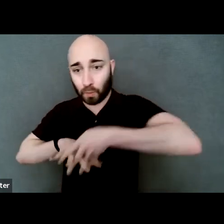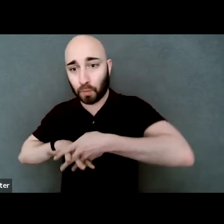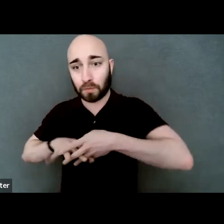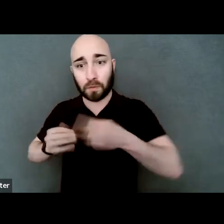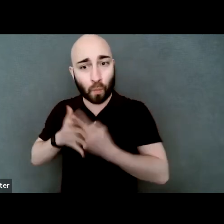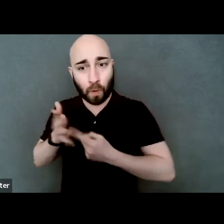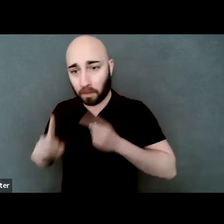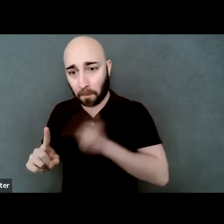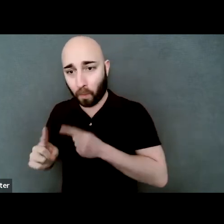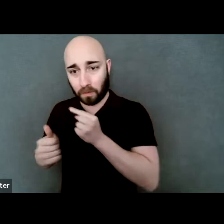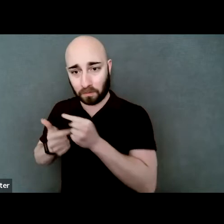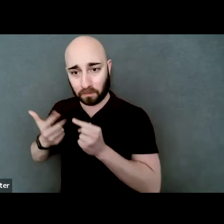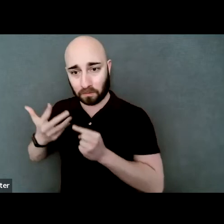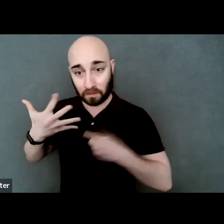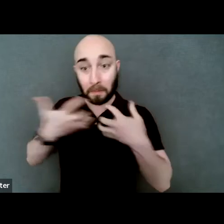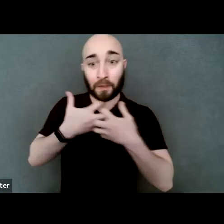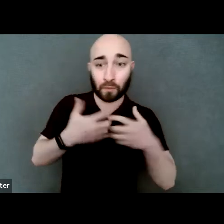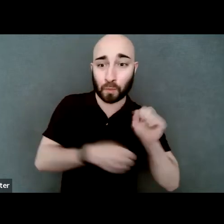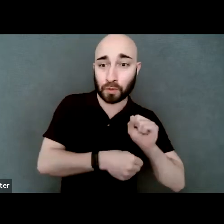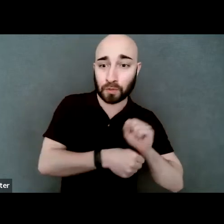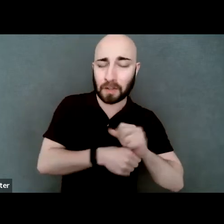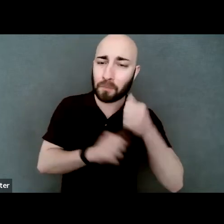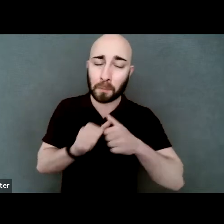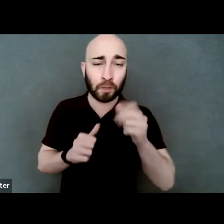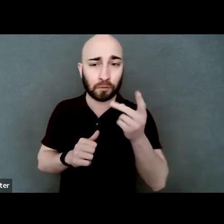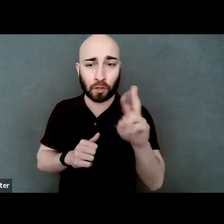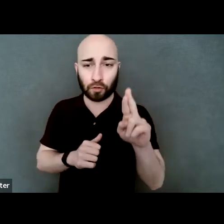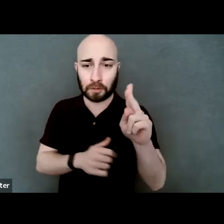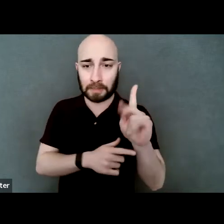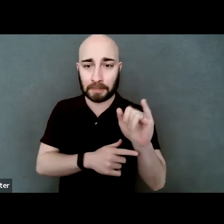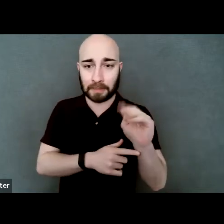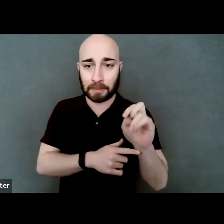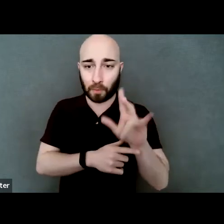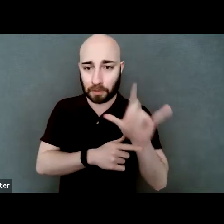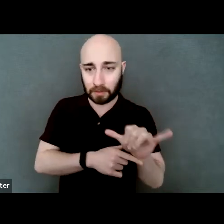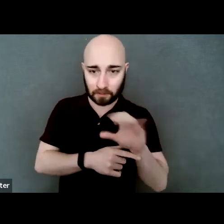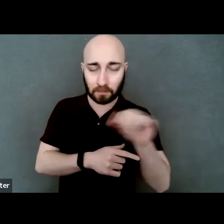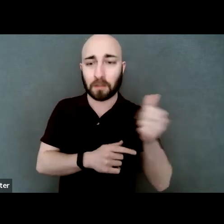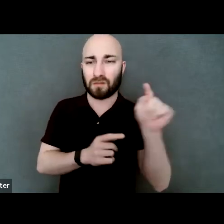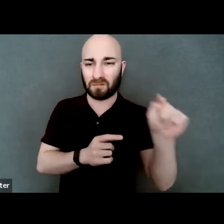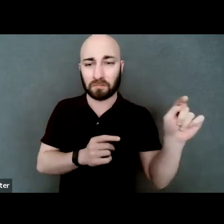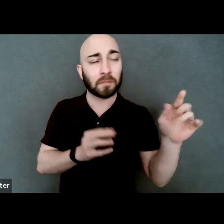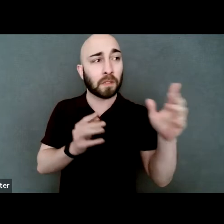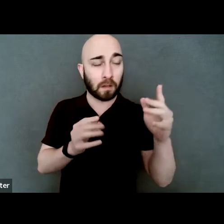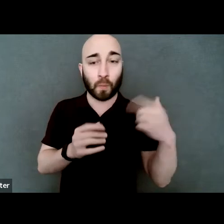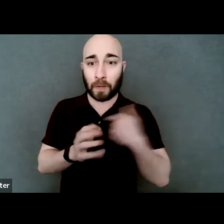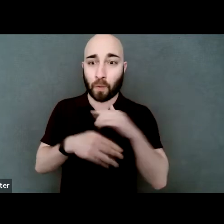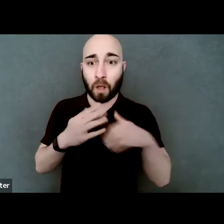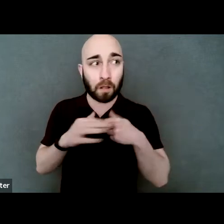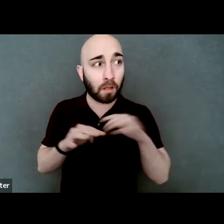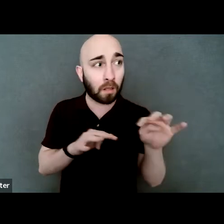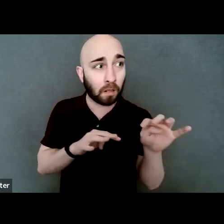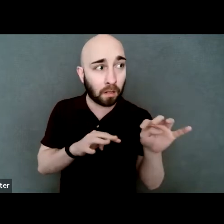recall Dr. Kimberly and Dr. Helena having a very intriguing conversation that we were all on the edge of our seats